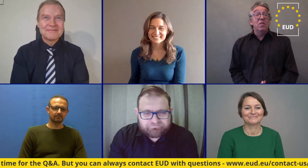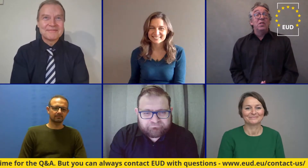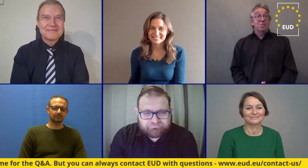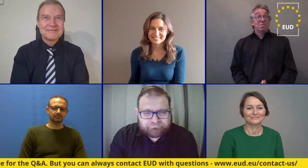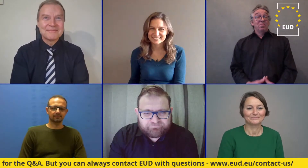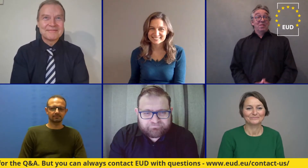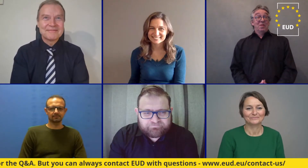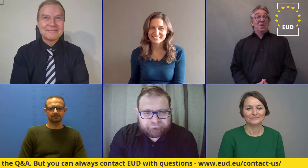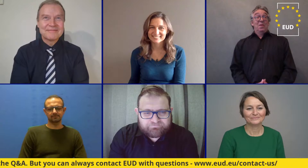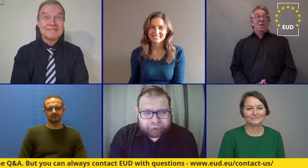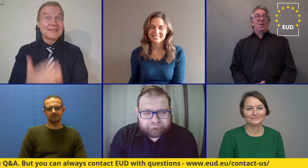much.